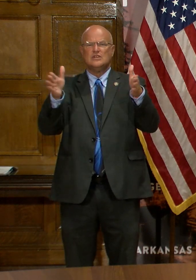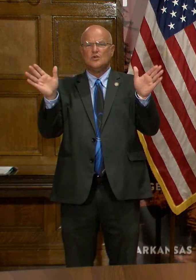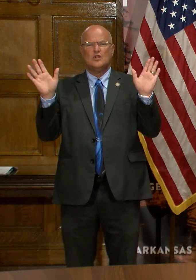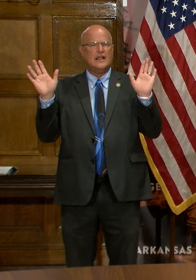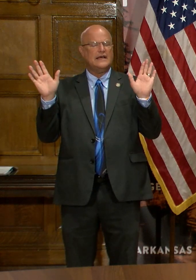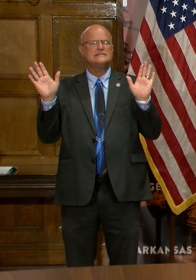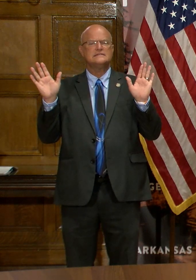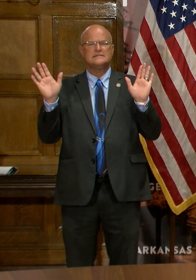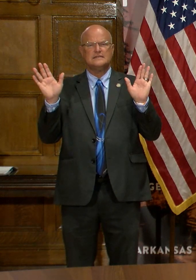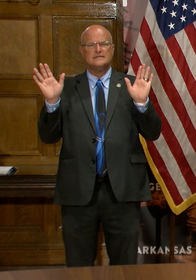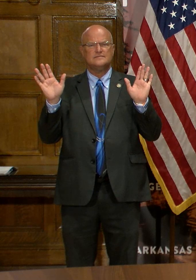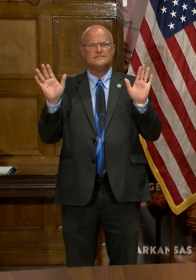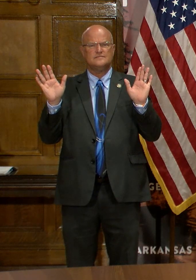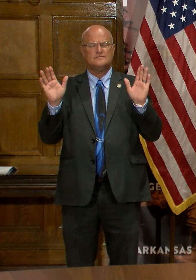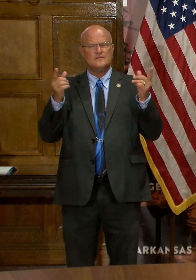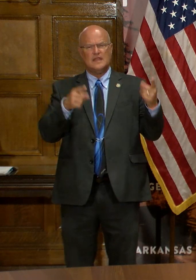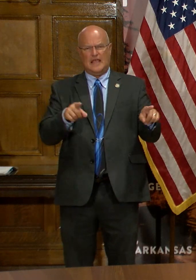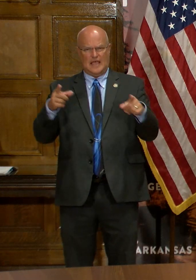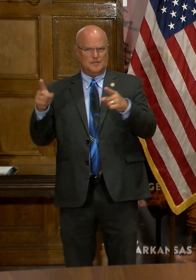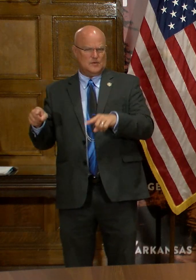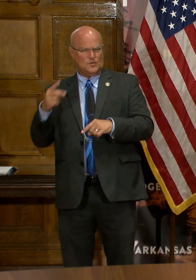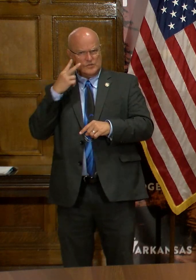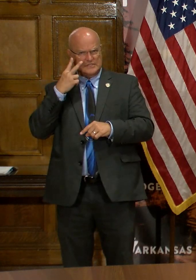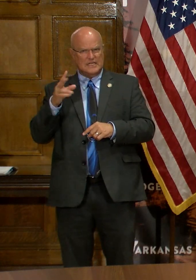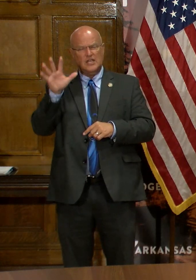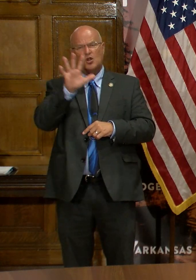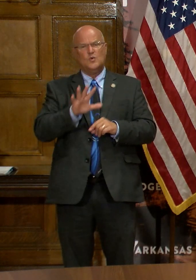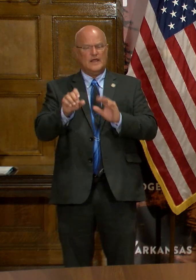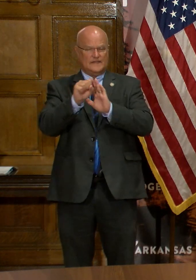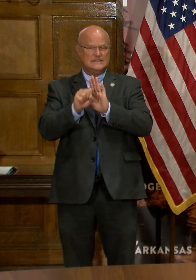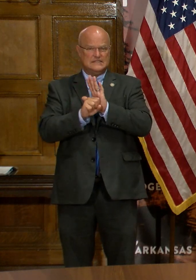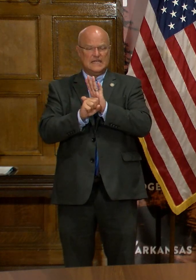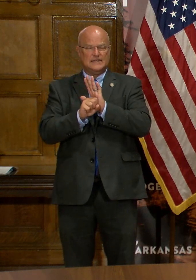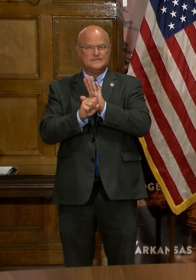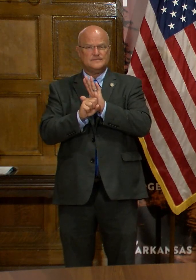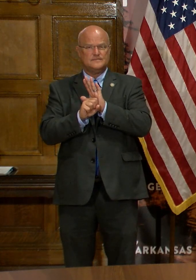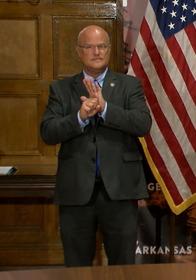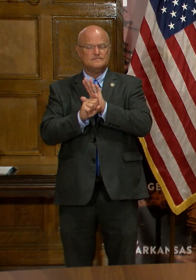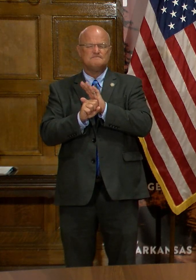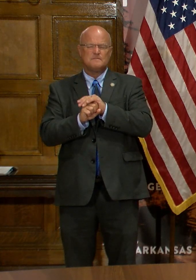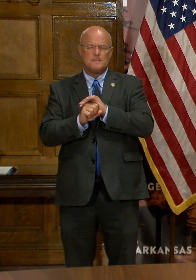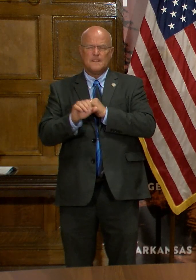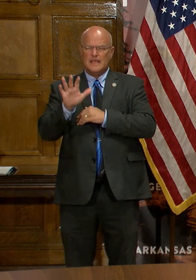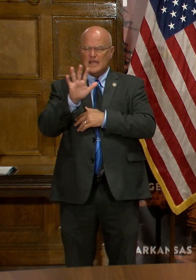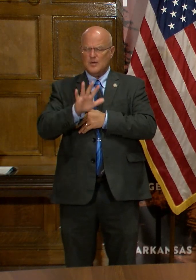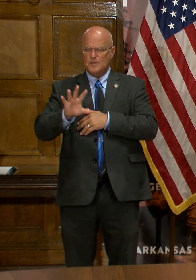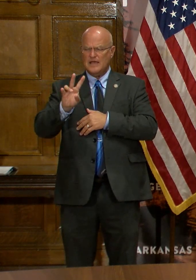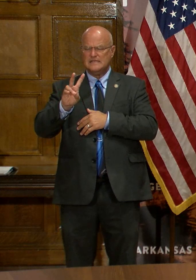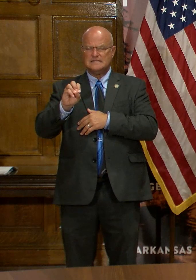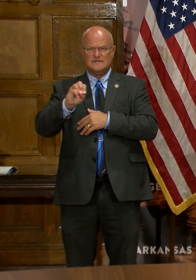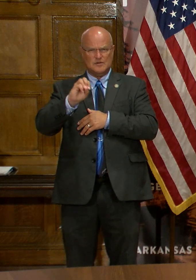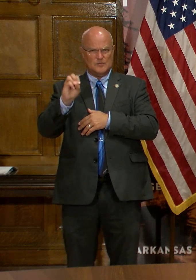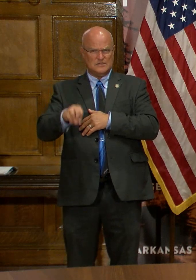generalized phenomenon that we're seeing around the state. About 70% of our